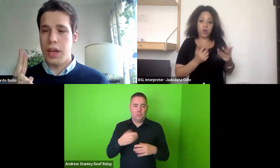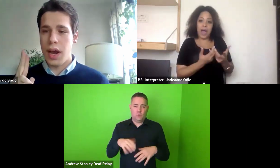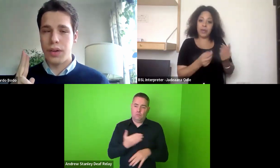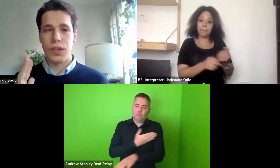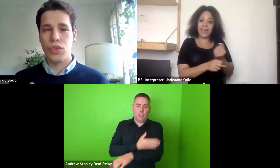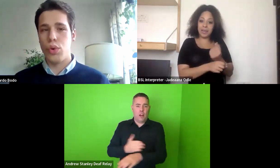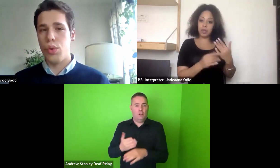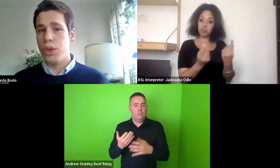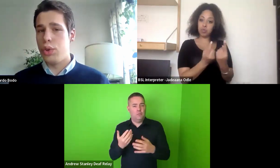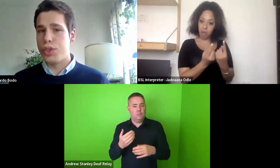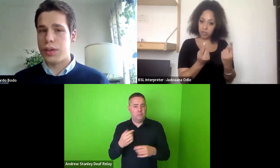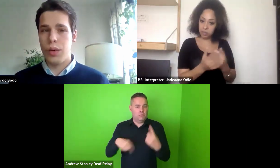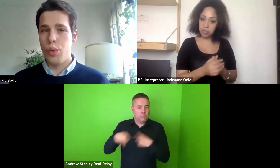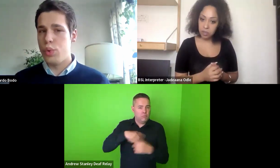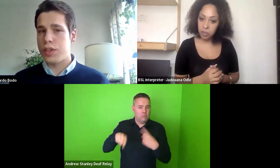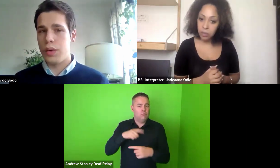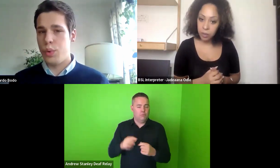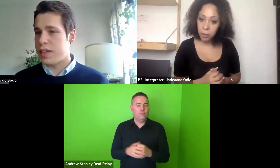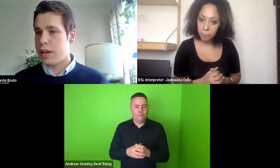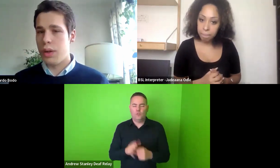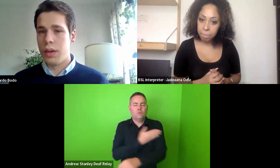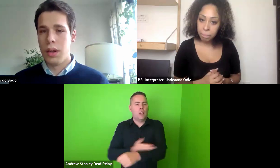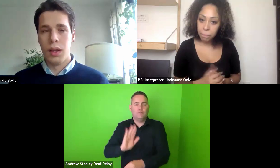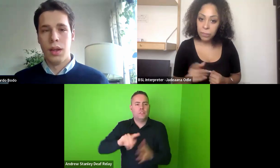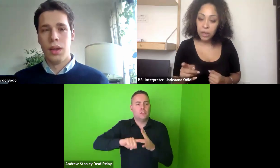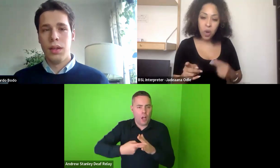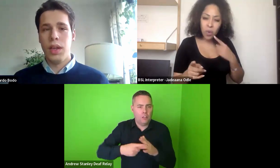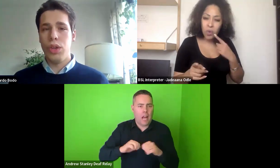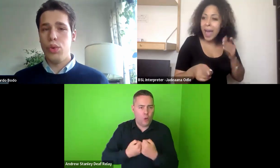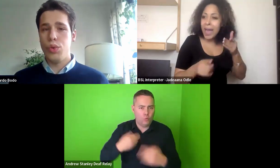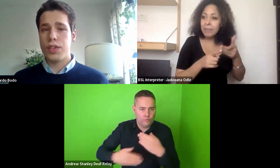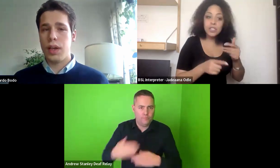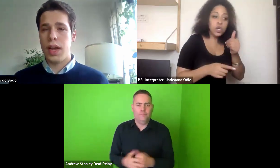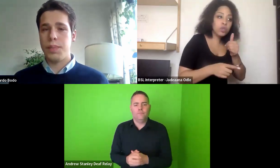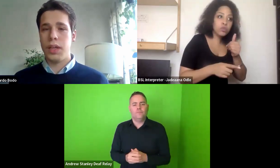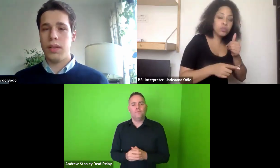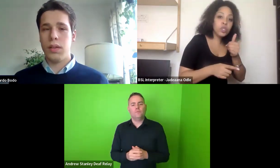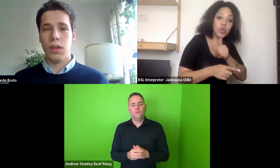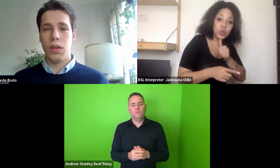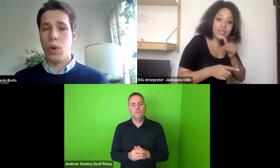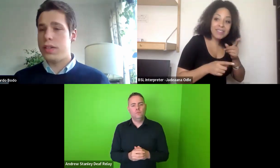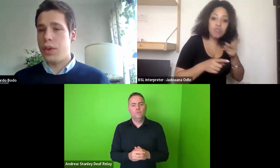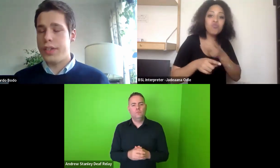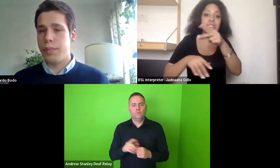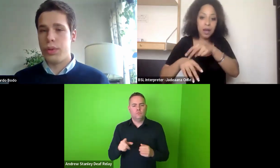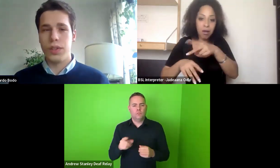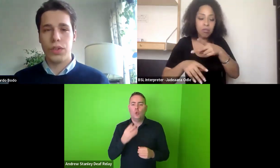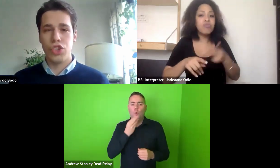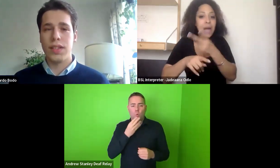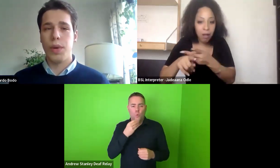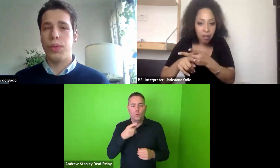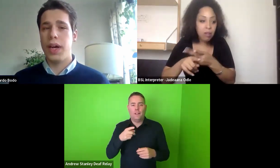is the 3 R's. So reduce, reuse, recycle. The reduce aspect, well, it's very